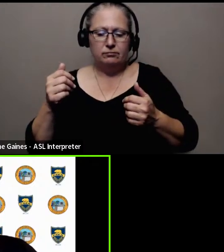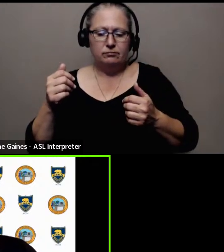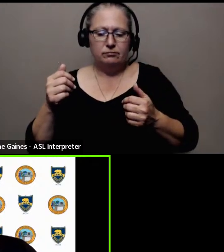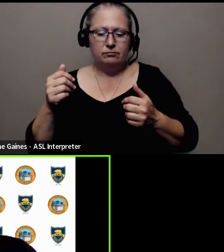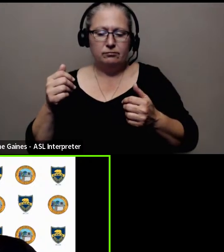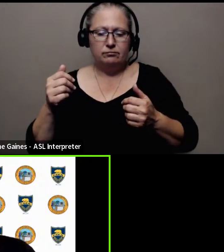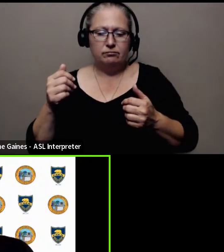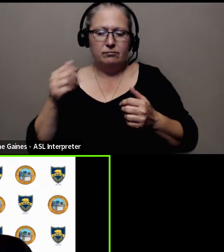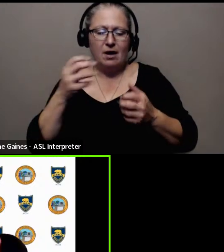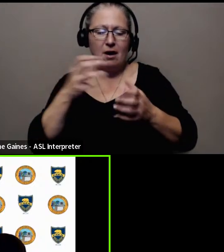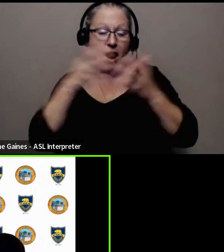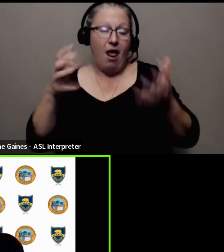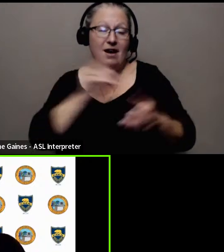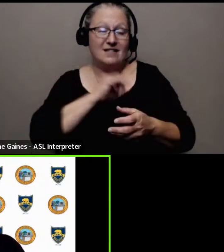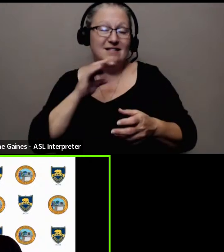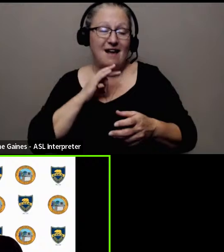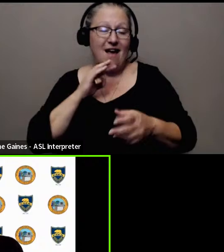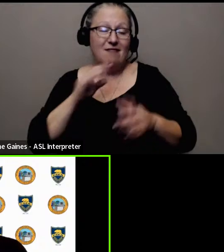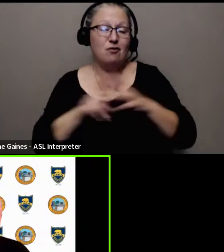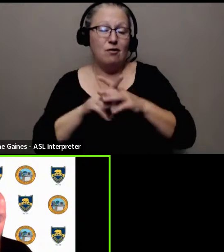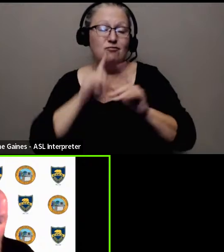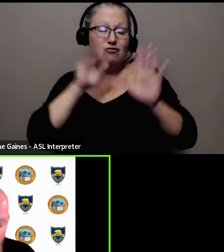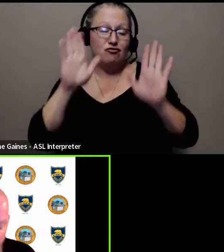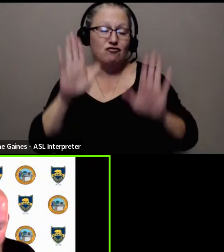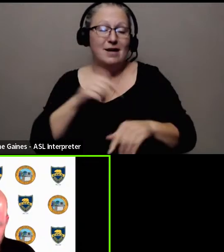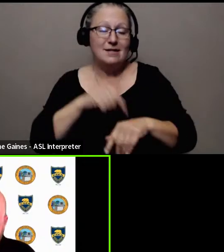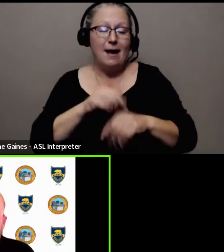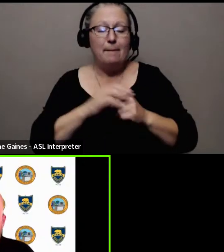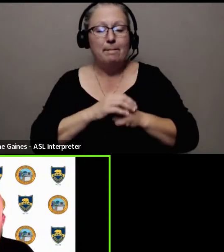of staff were there. It was a great time,